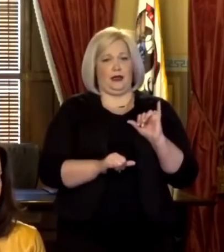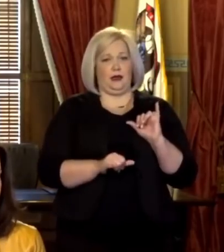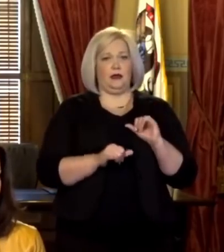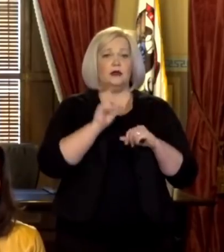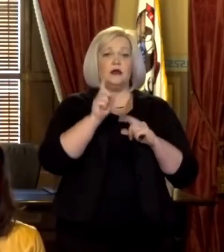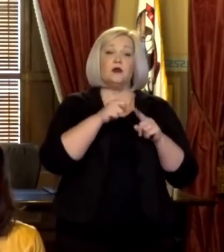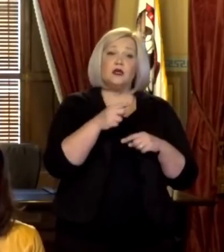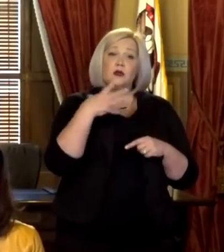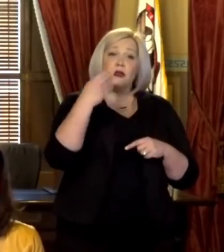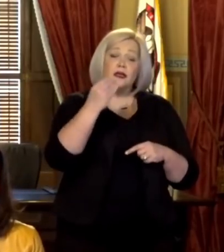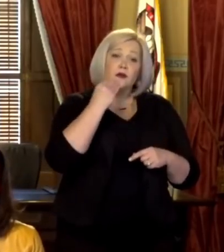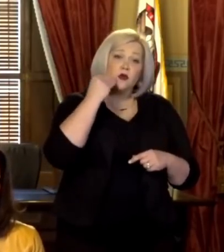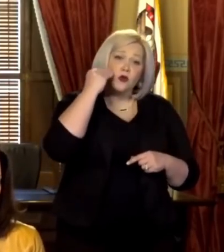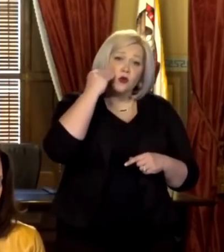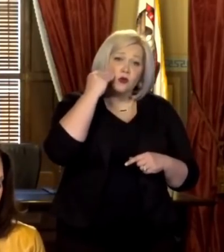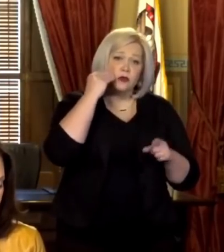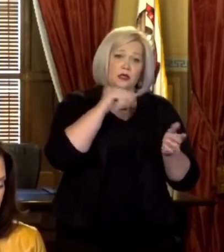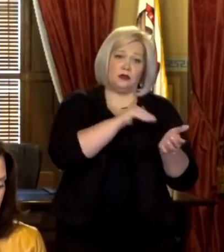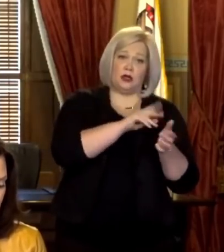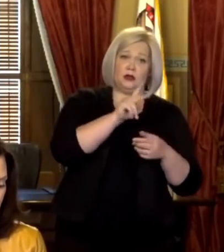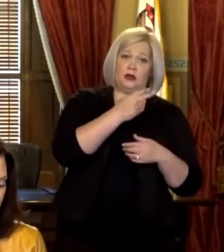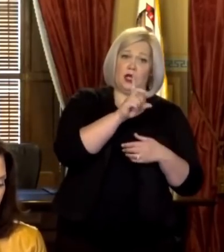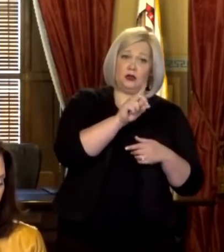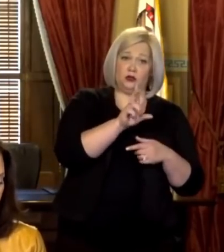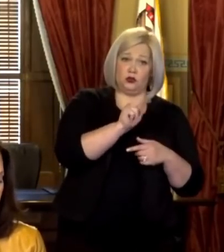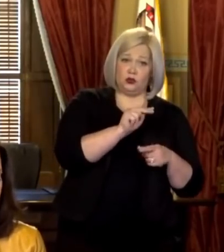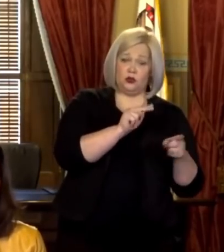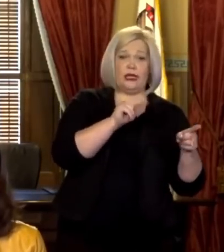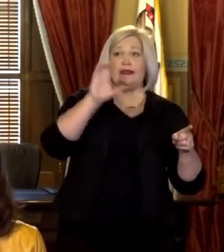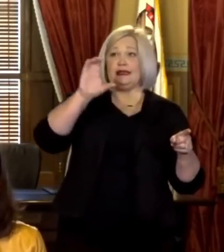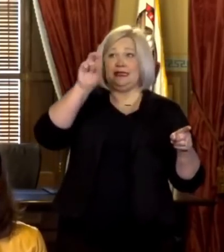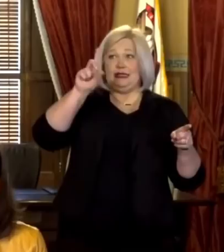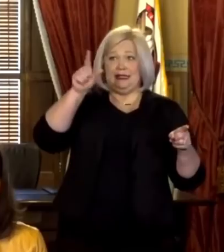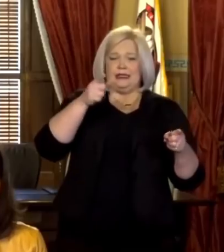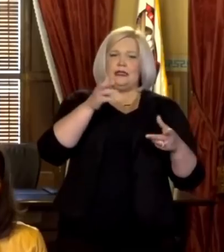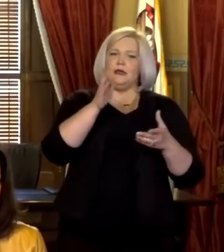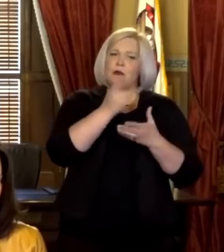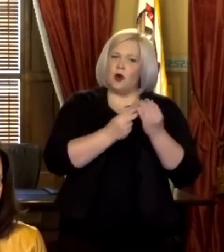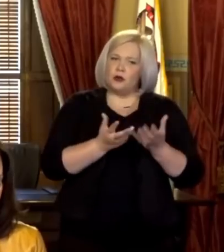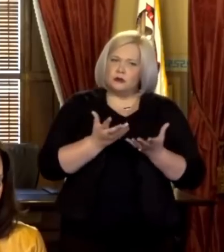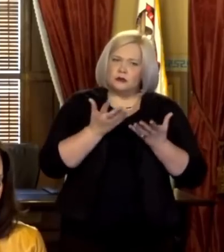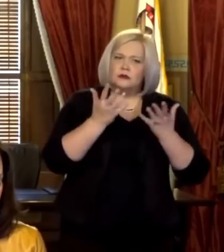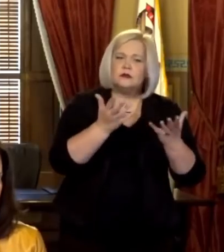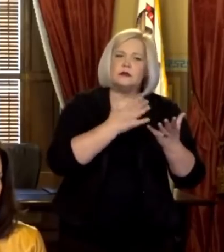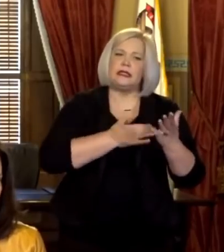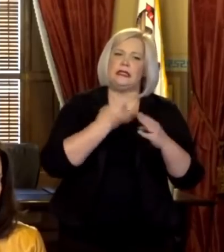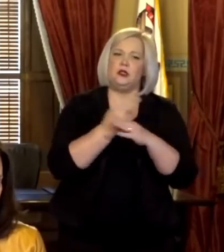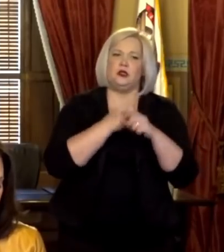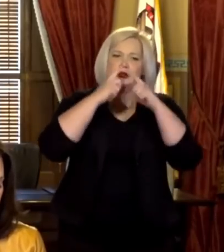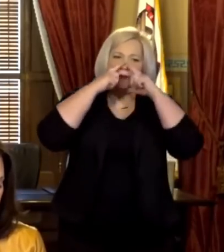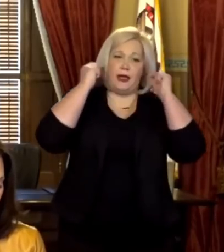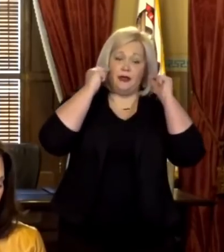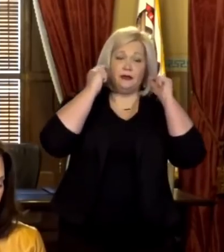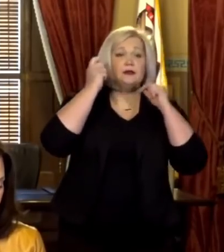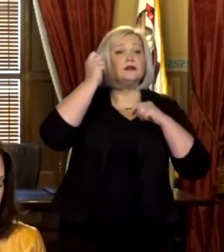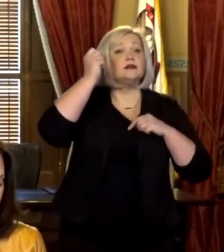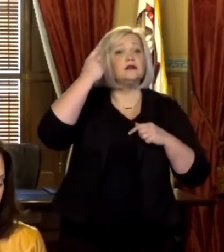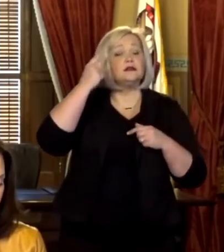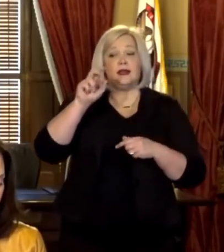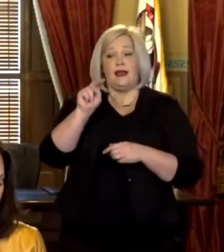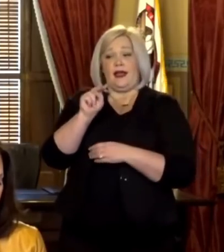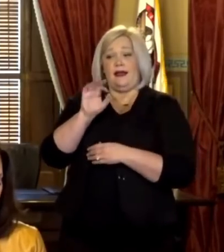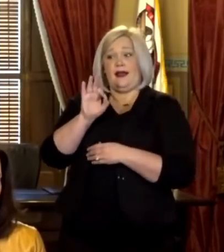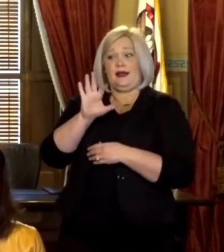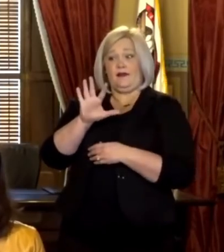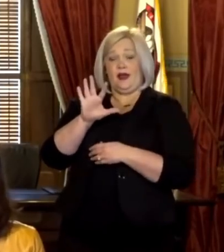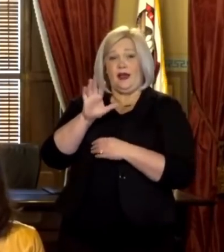and the CDC are recommending that you wear a mask. Because there is a shortage of N95 and surgical masks, we ask